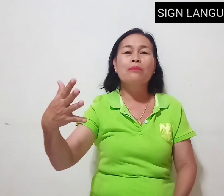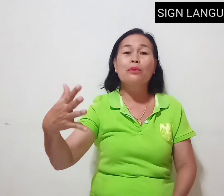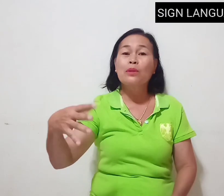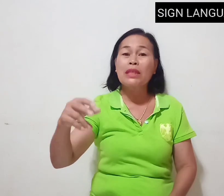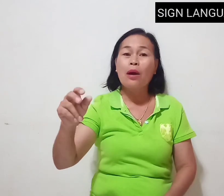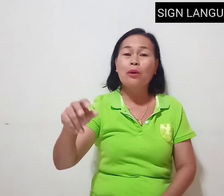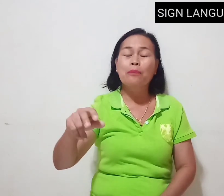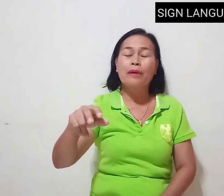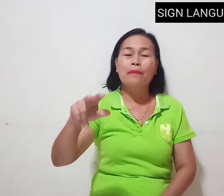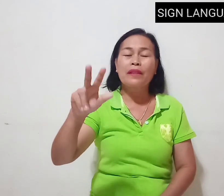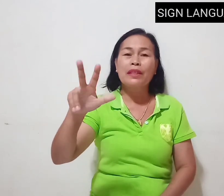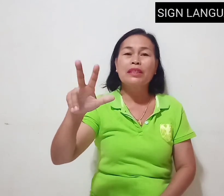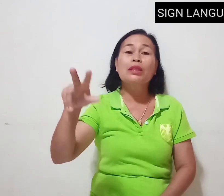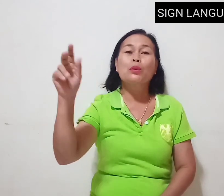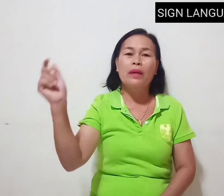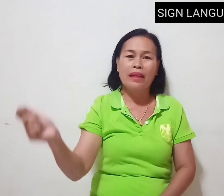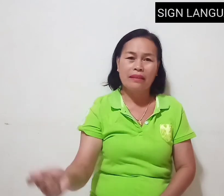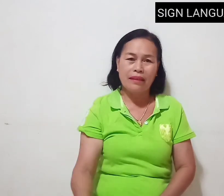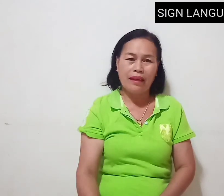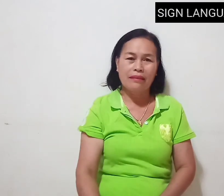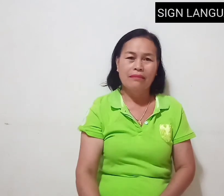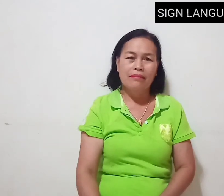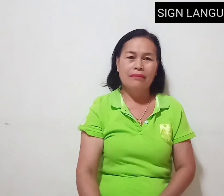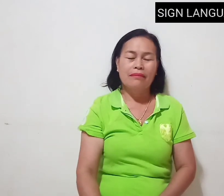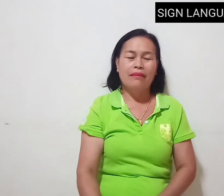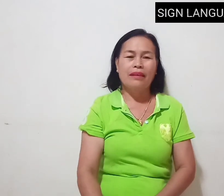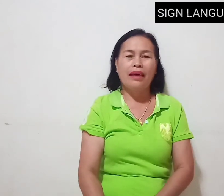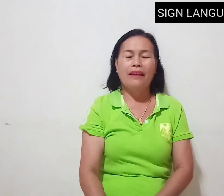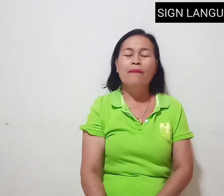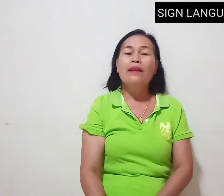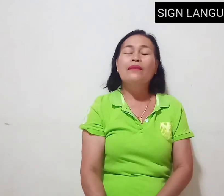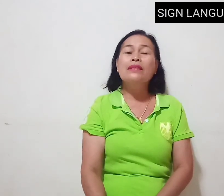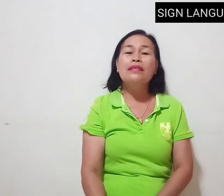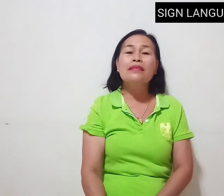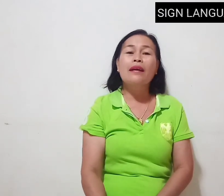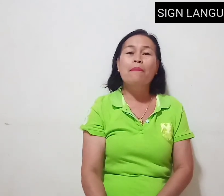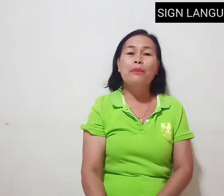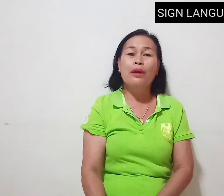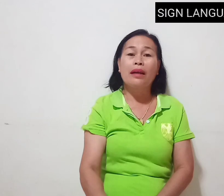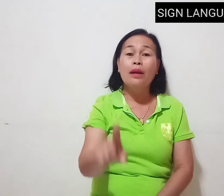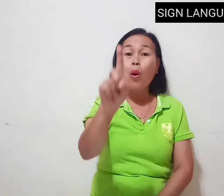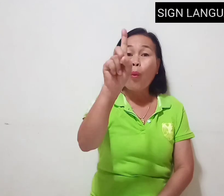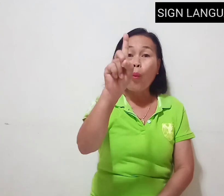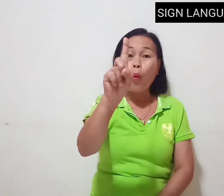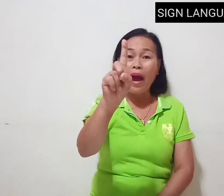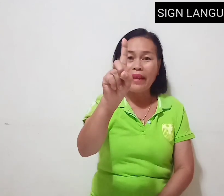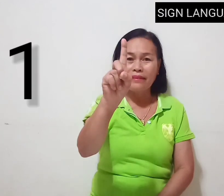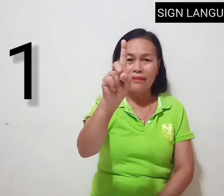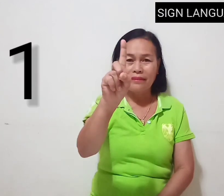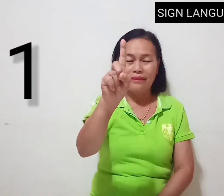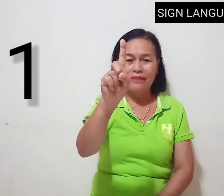mo unsaon from 30 to 100. Okay, this is number 1.